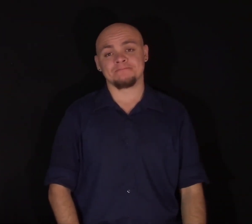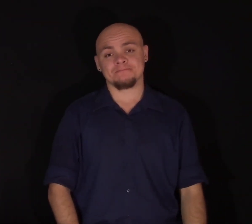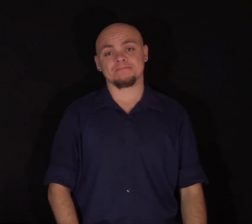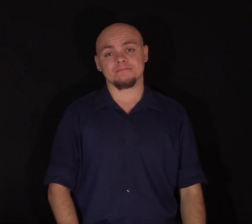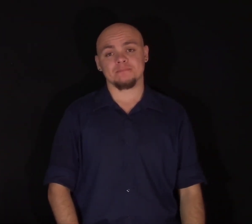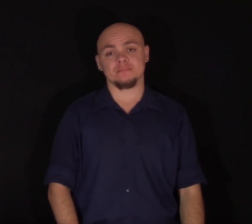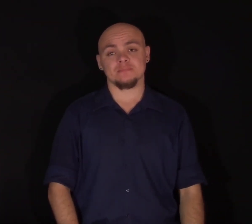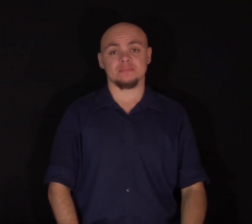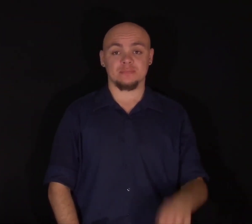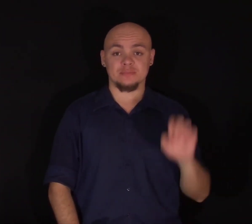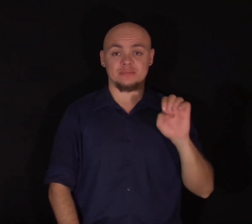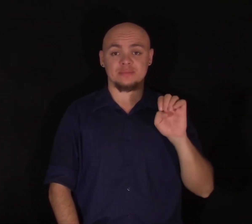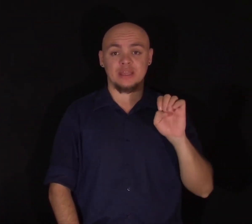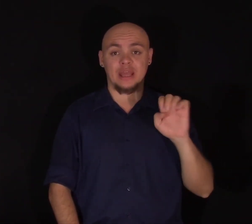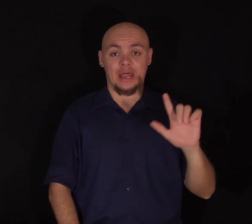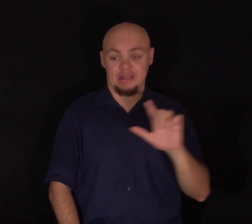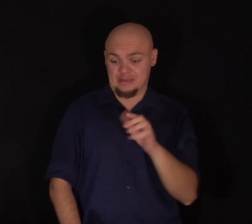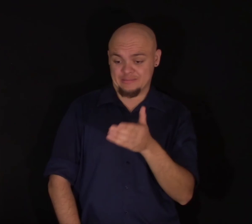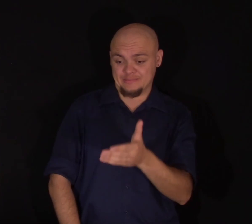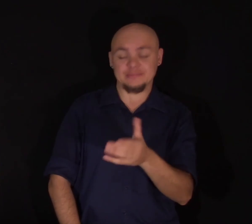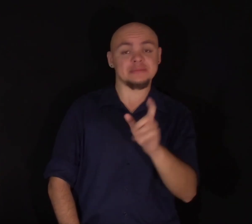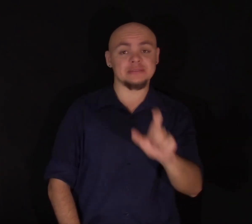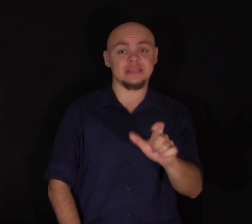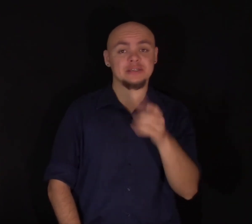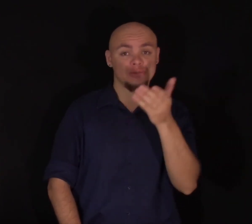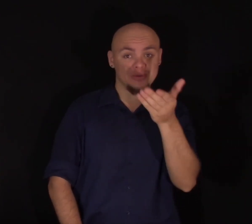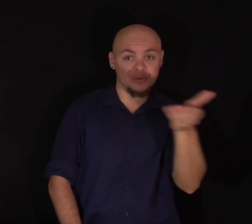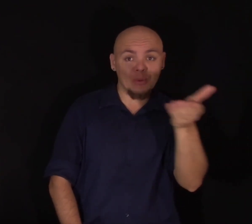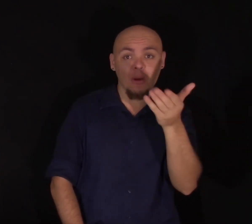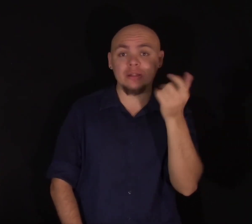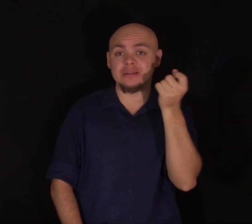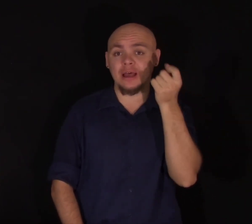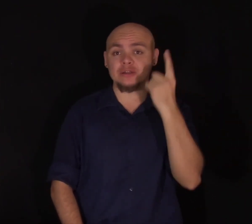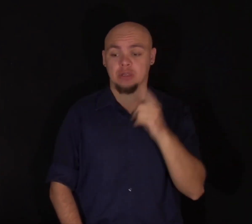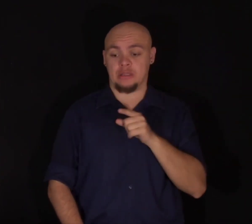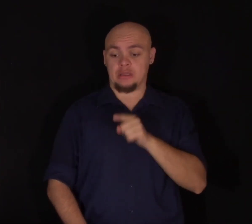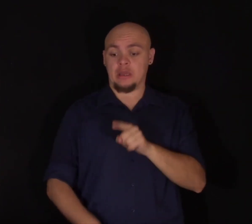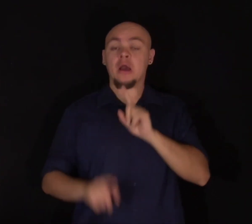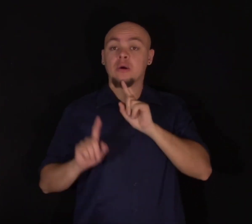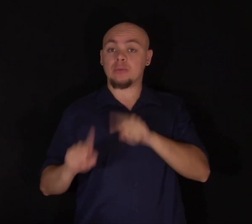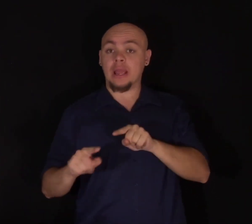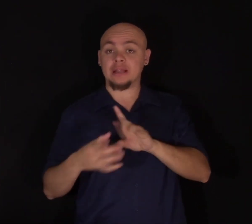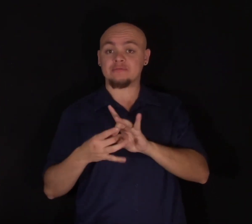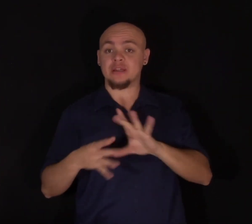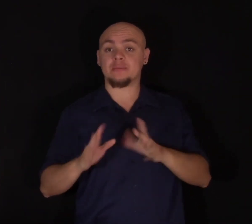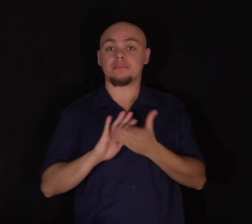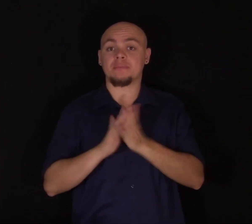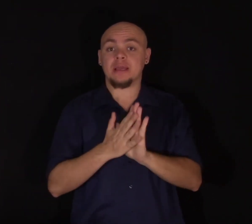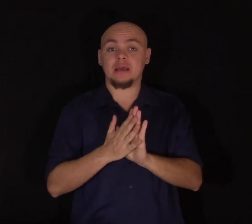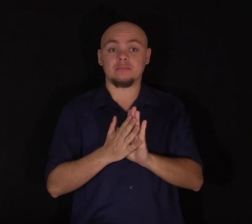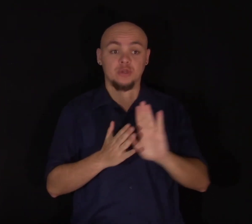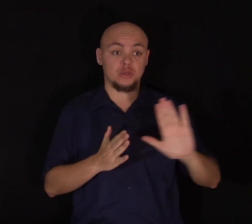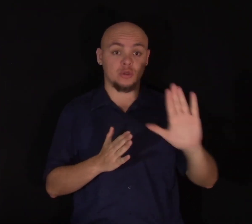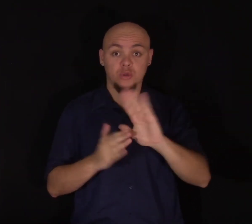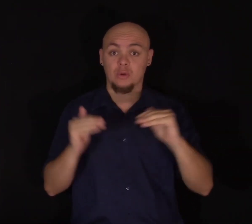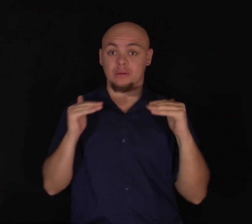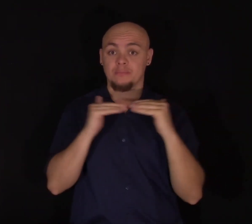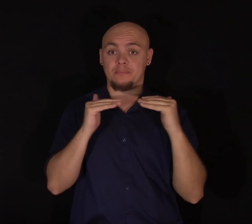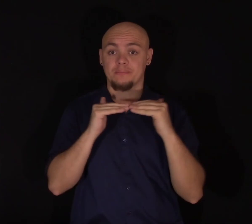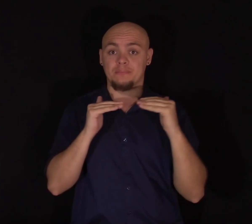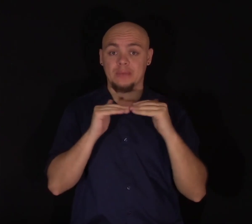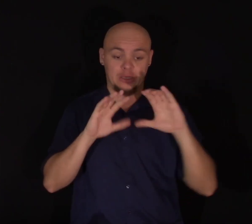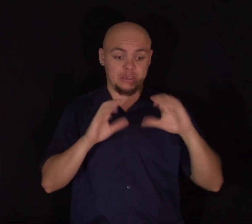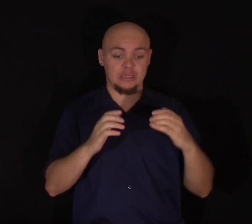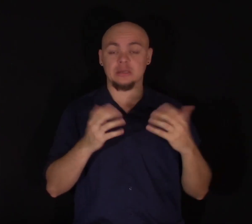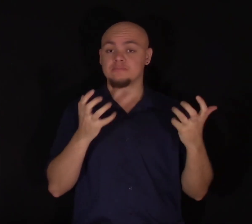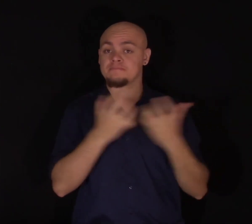And Elle needs you to understand her. Because kids with reactive attachment grow up to be your kids' classmates. They grow up to